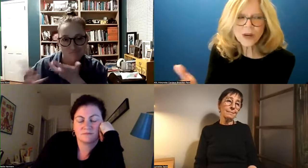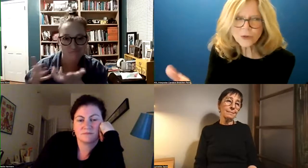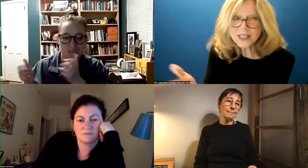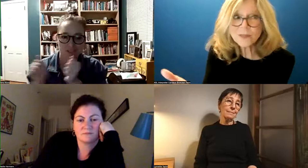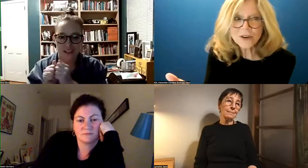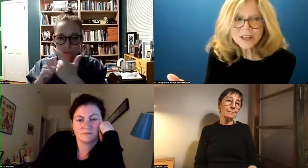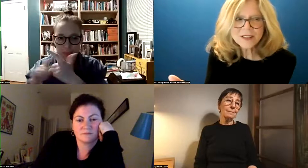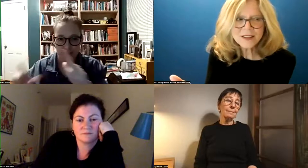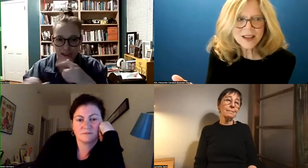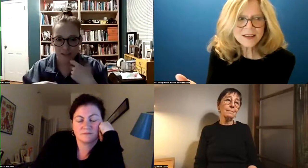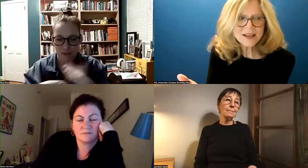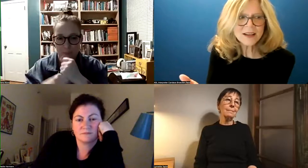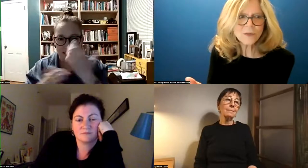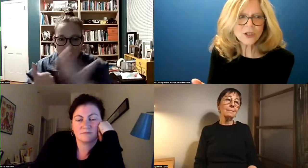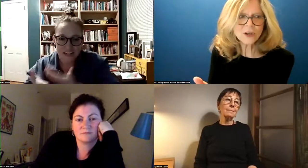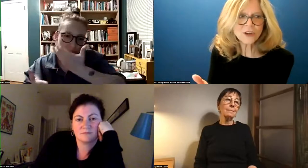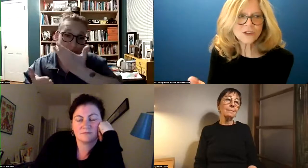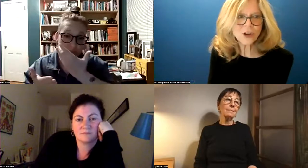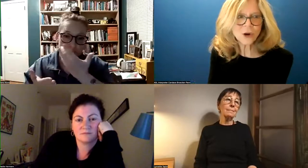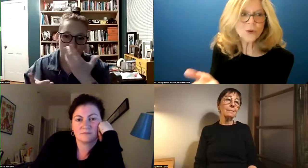changes the way you experience it then.